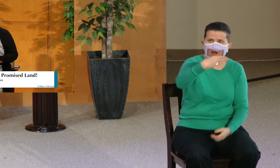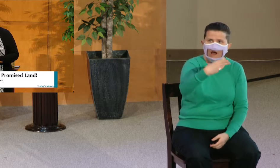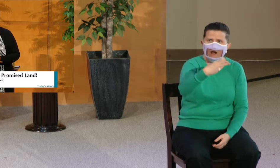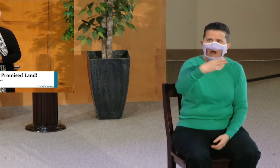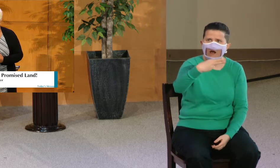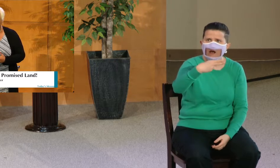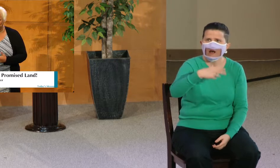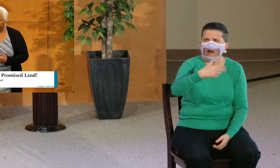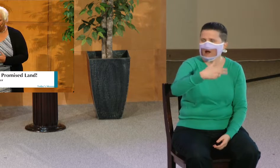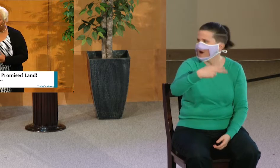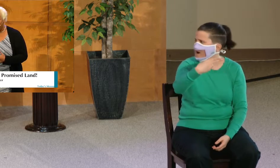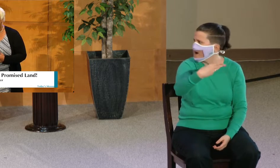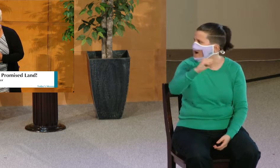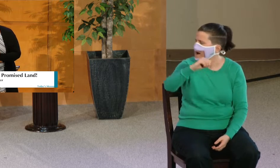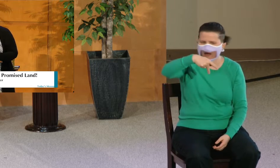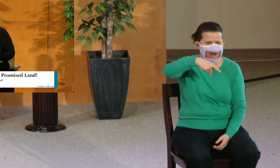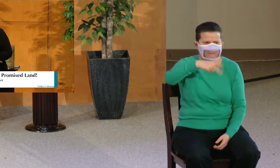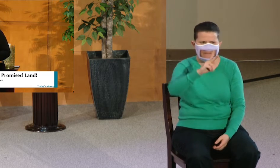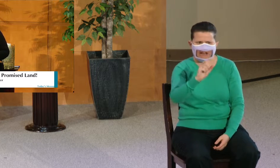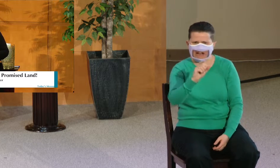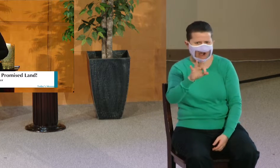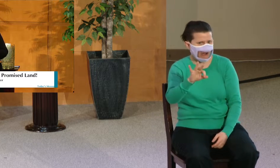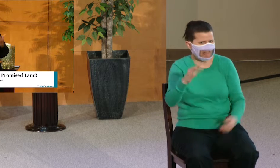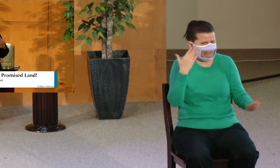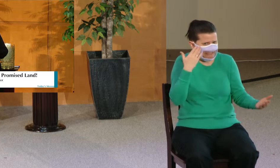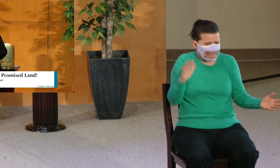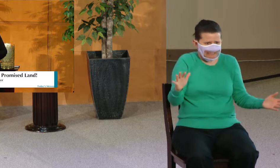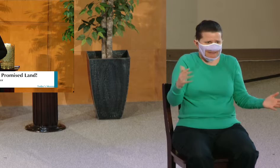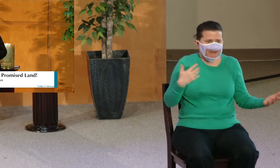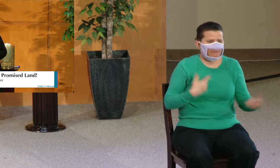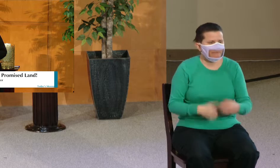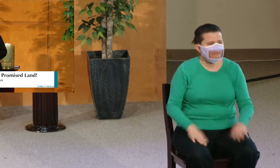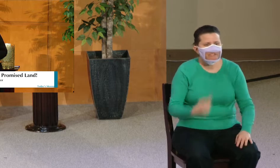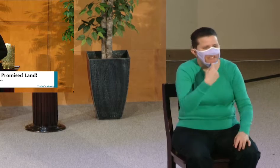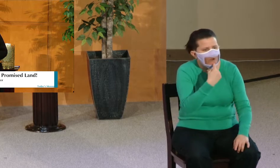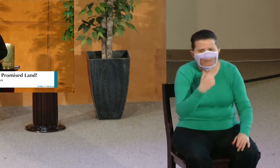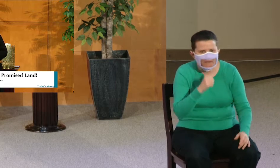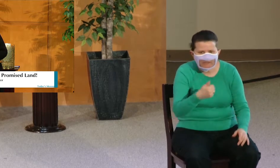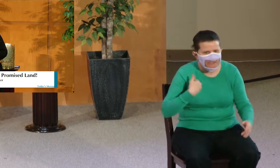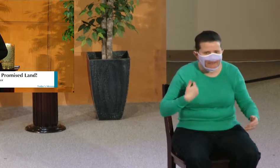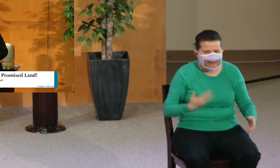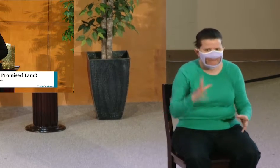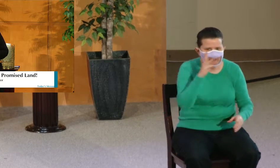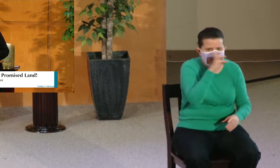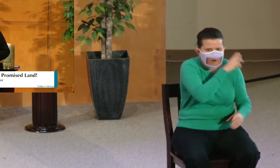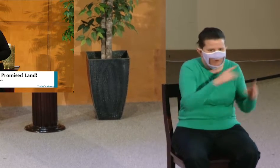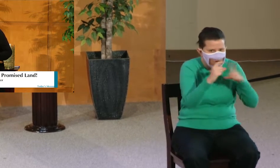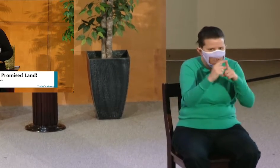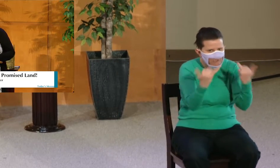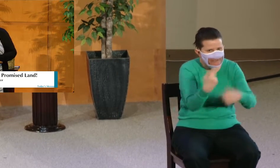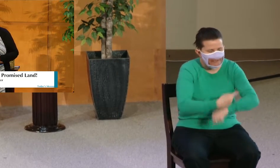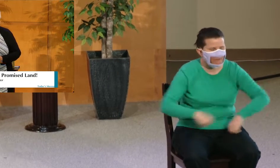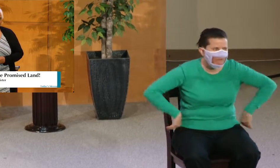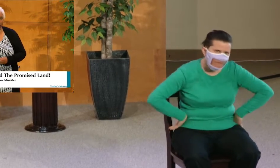HOP-COF. We're having a consultant come in. Maybe some of you remember David Mosher. He came and